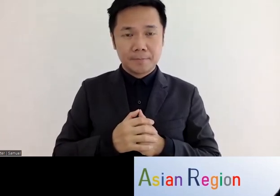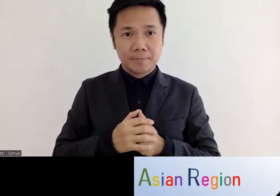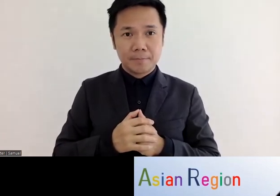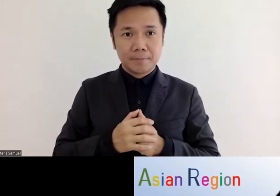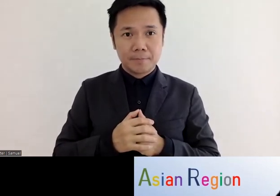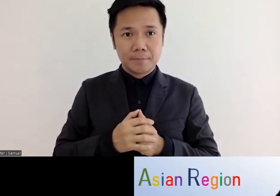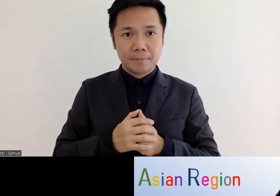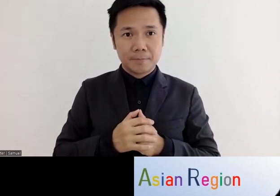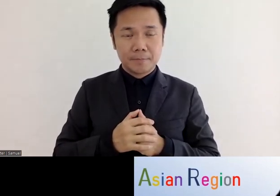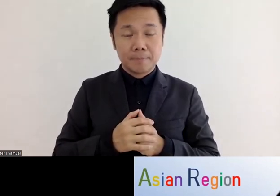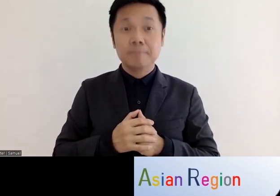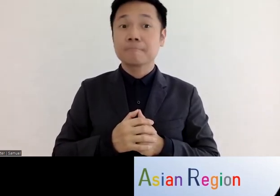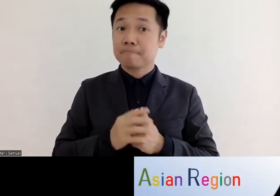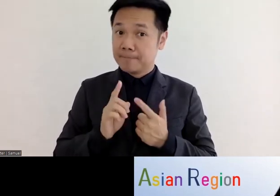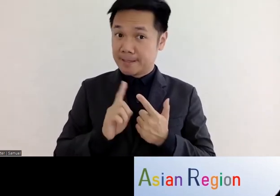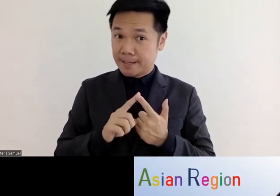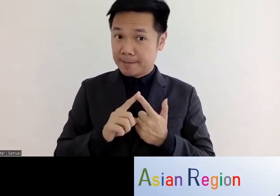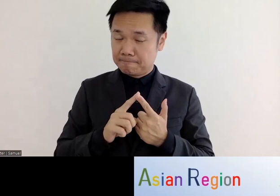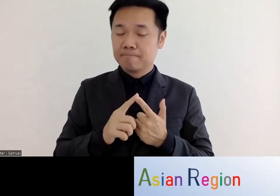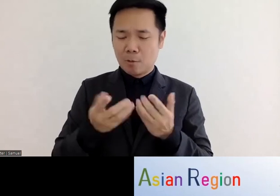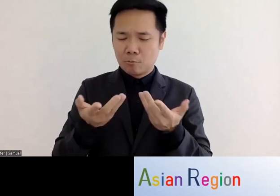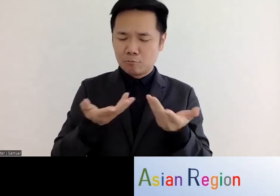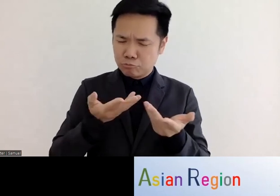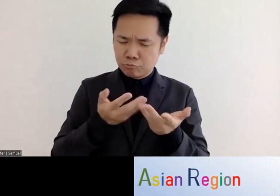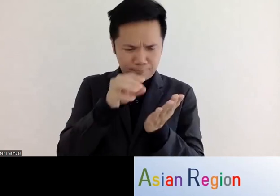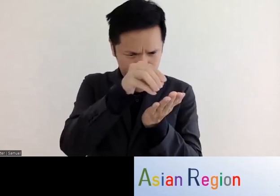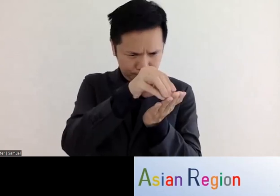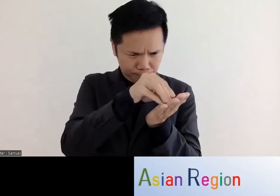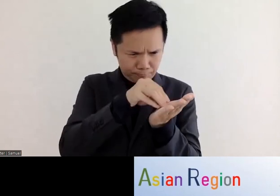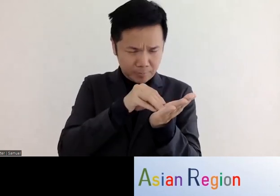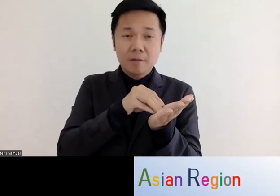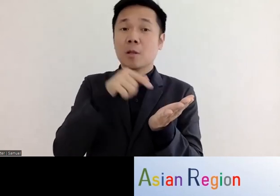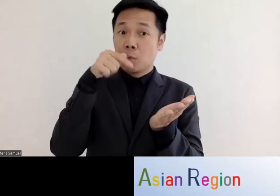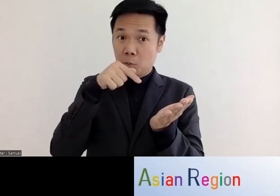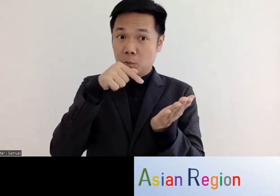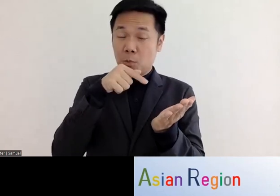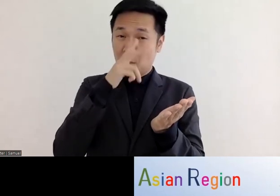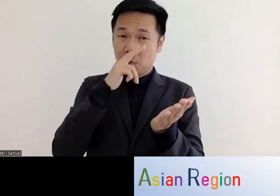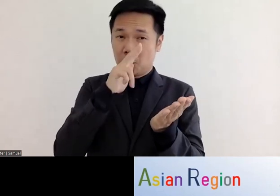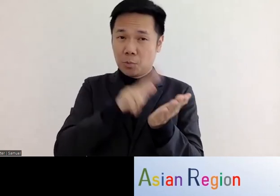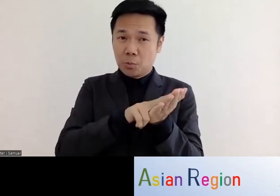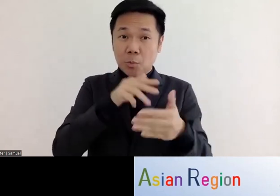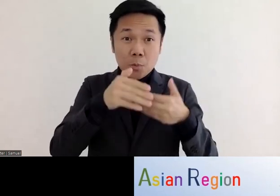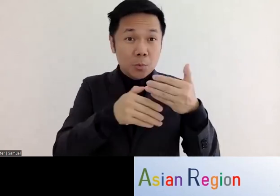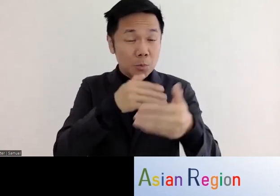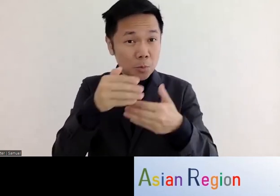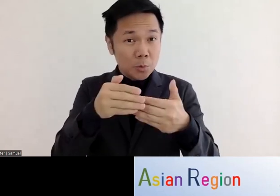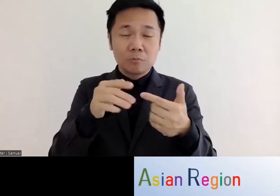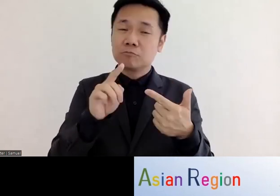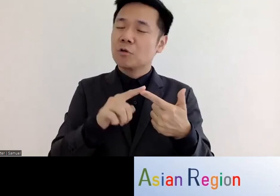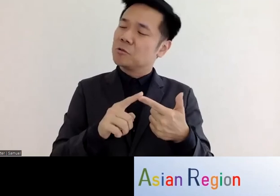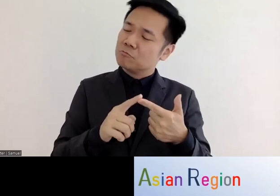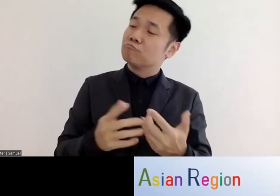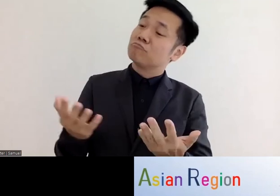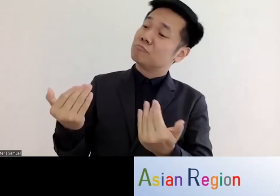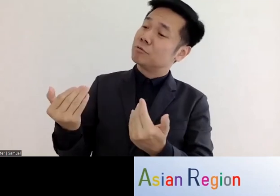during the implementation of the program we are not just sit there just invited